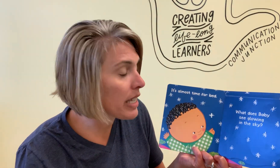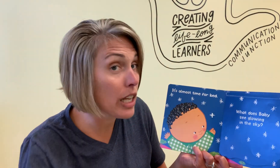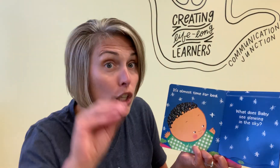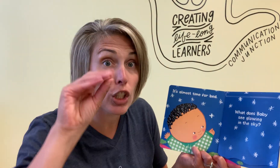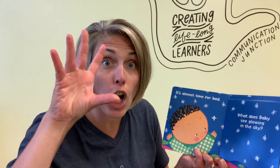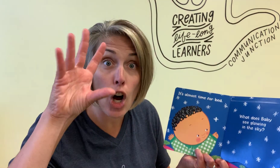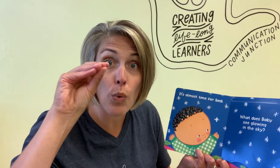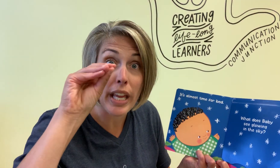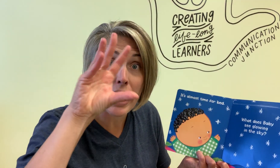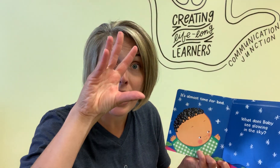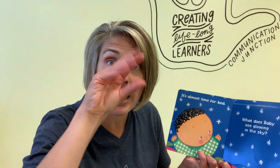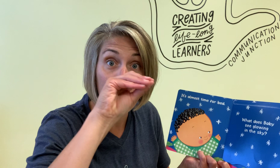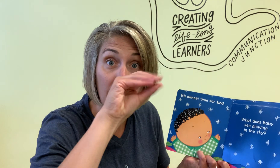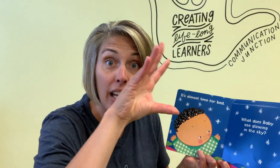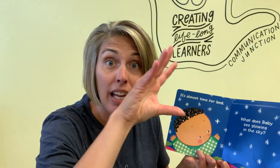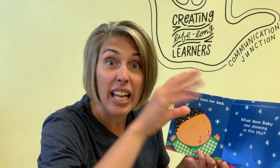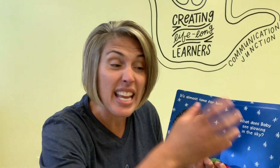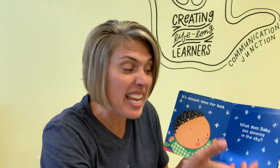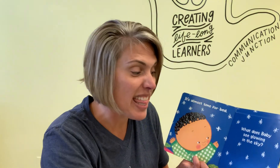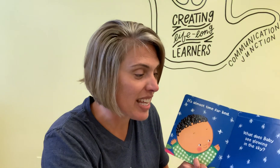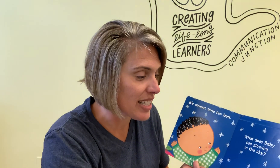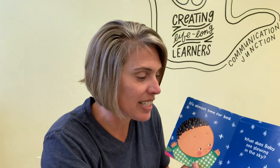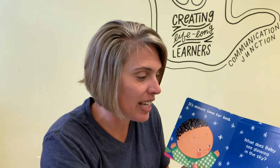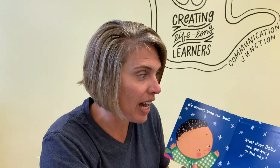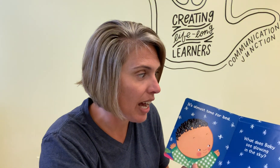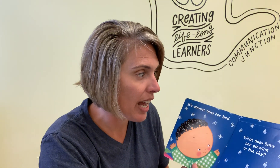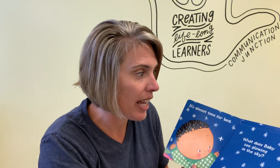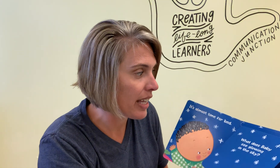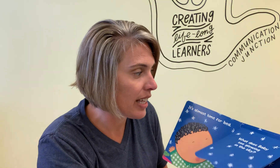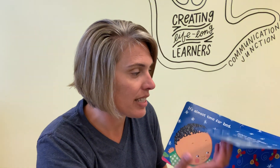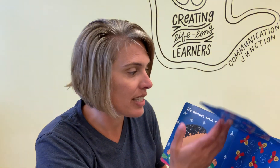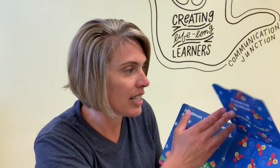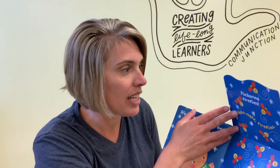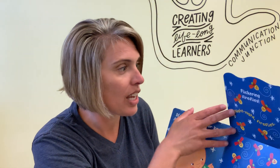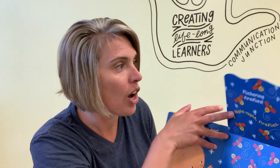see glowing in the sky? Let's see.